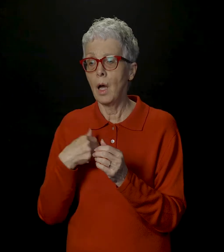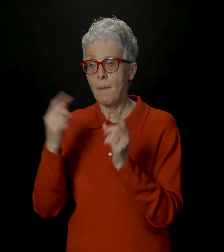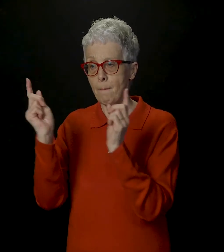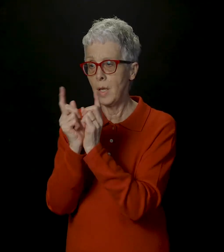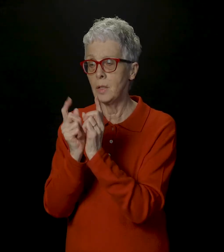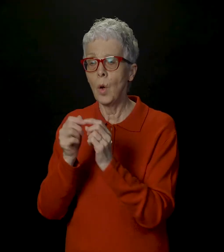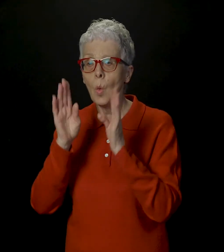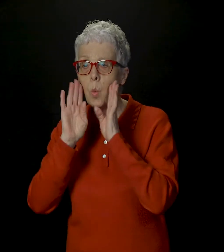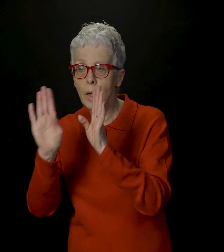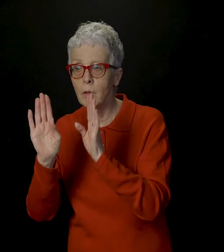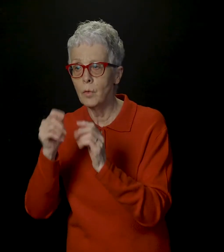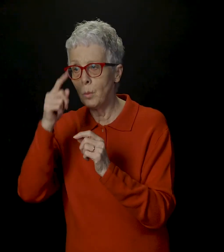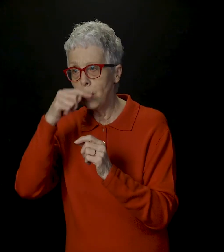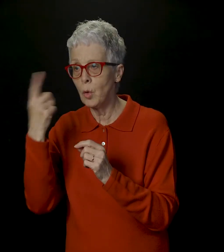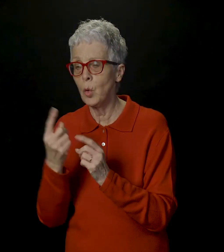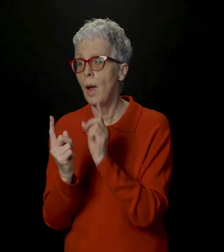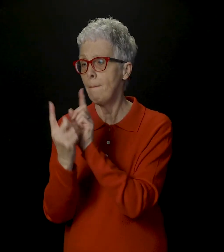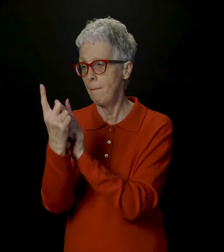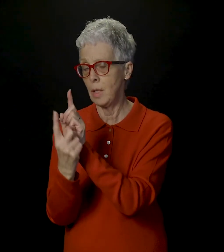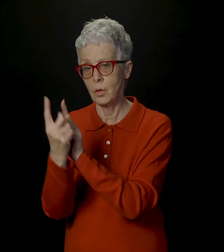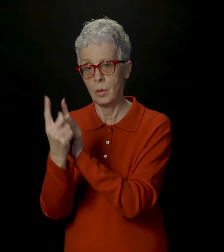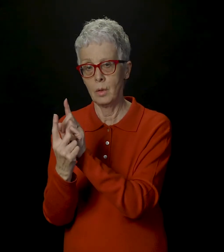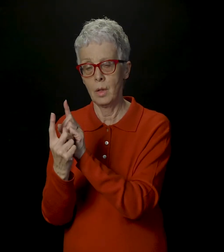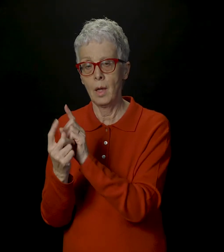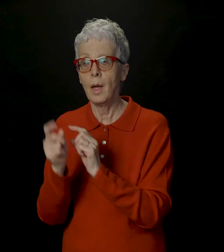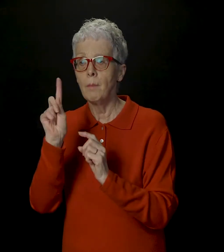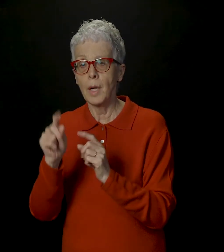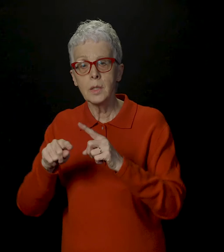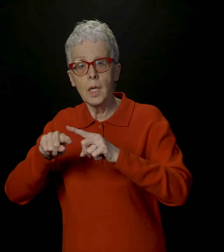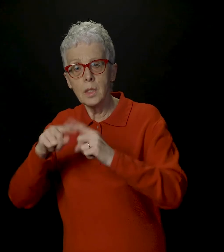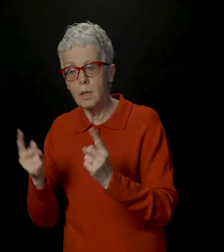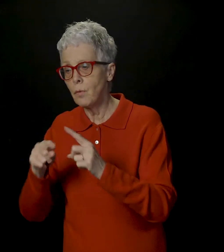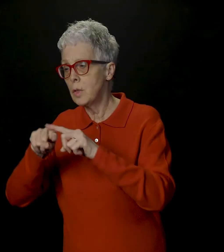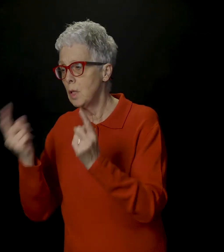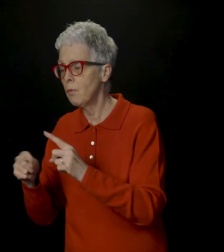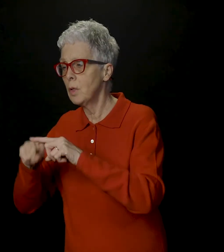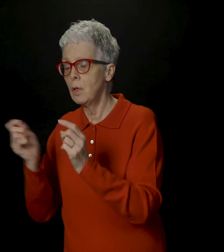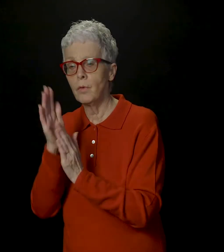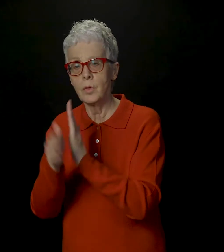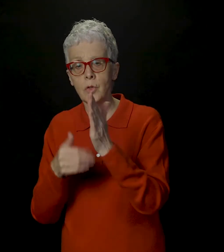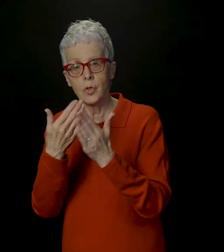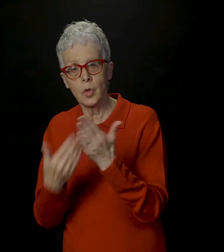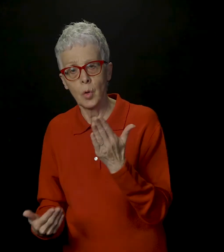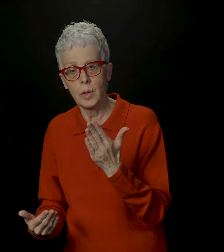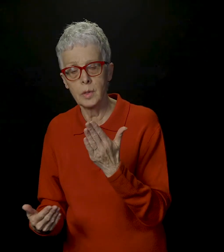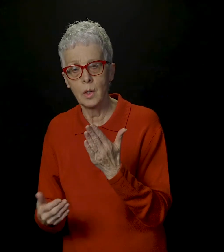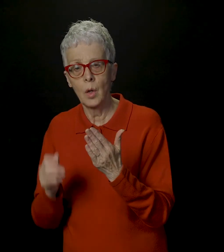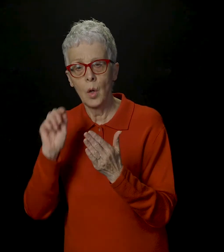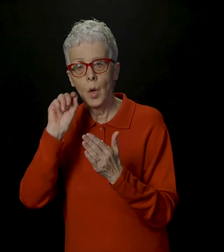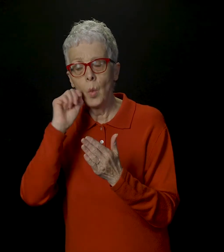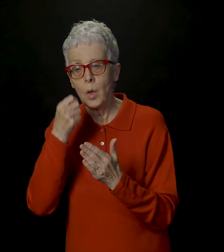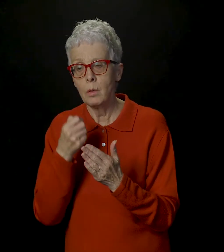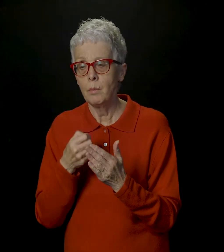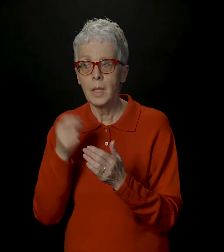But really it's not so Because all the Precious narratives All those Wonderful stories Will be held